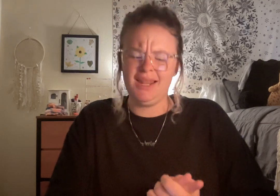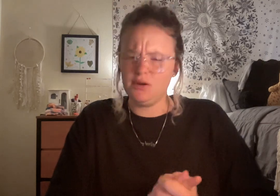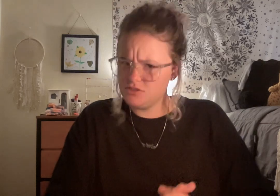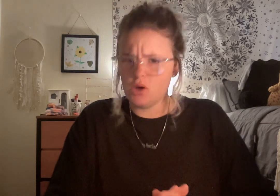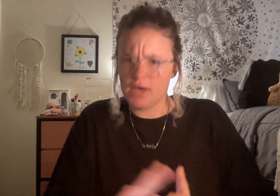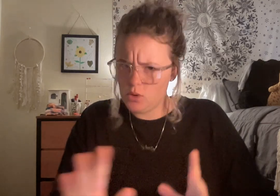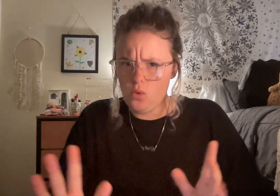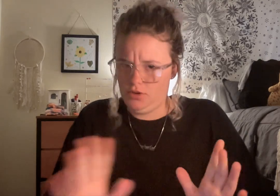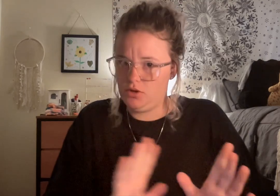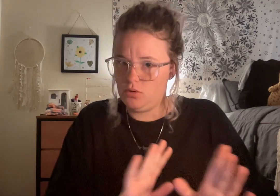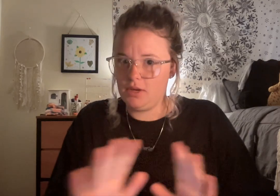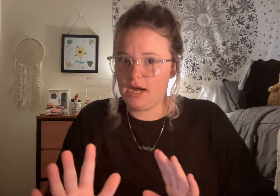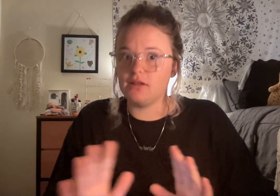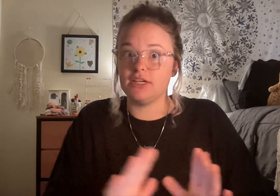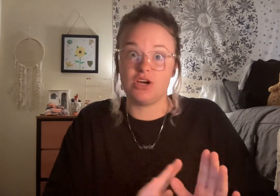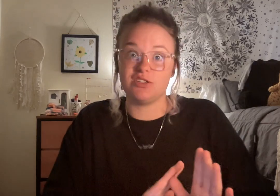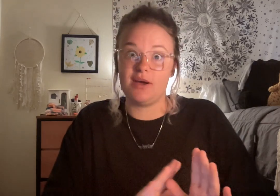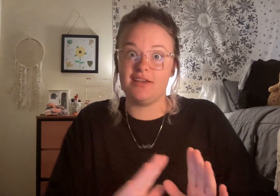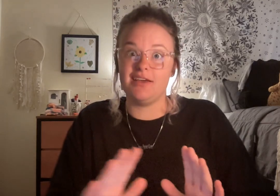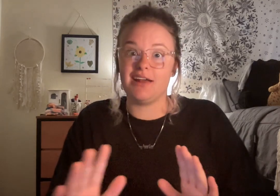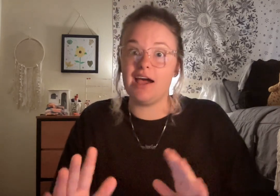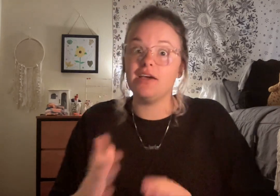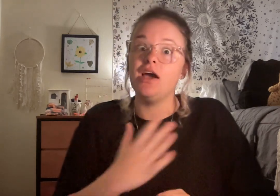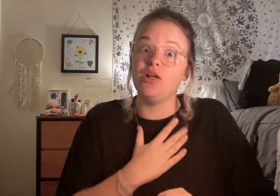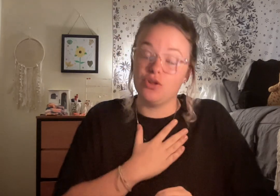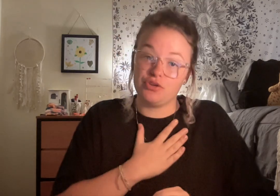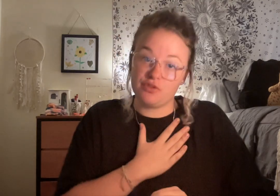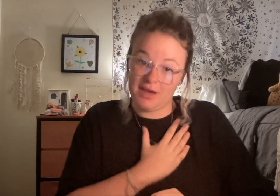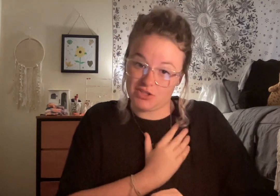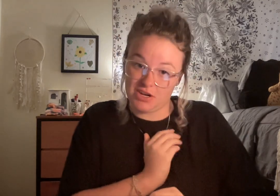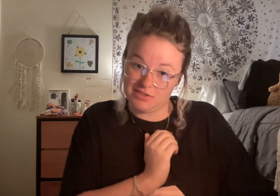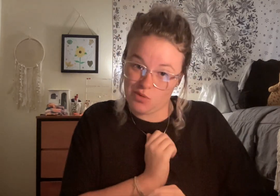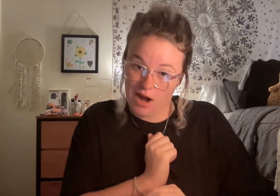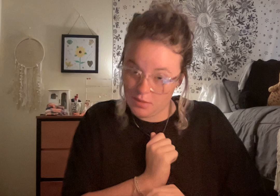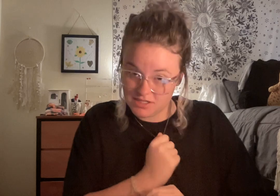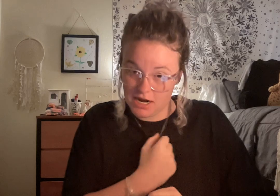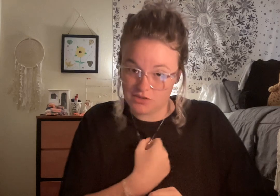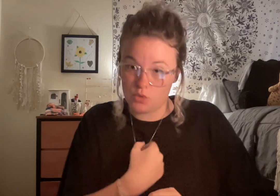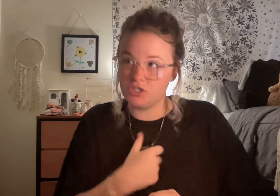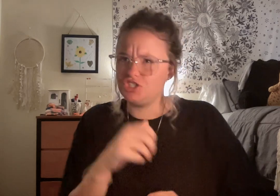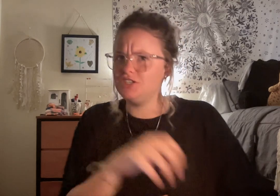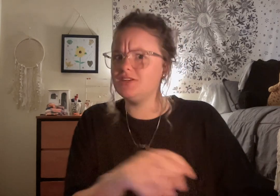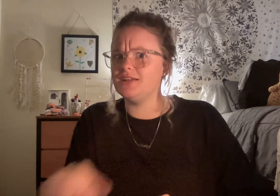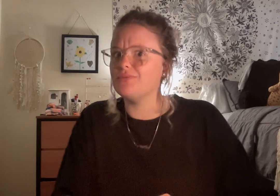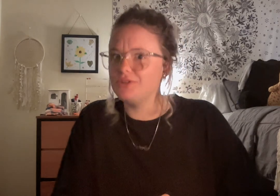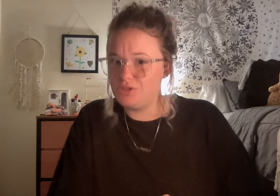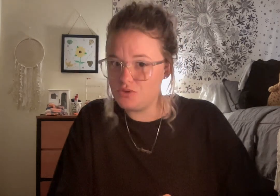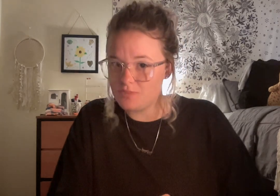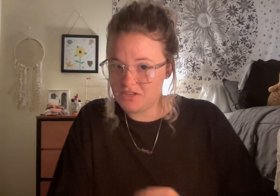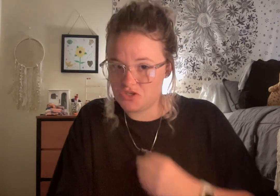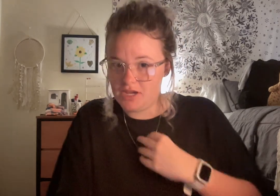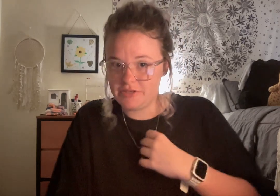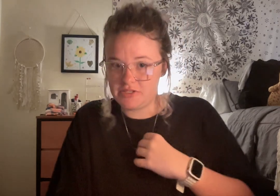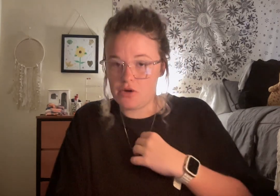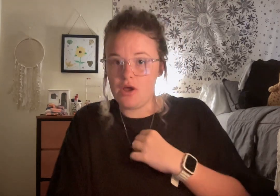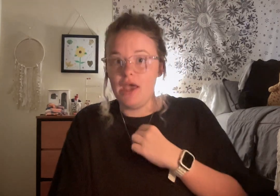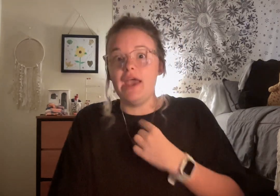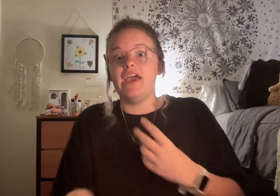I was like, okay, cool. We kind of like talked about it. And I learned from Master ASL when I was in high school, but she didn't really use Master ASL. And